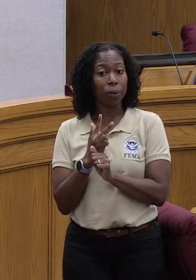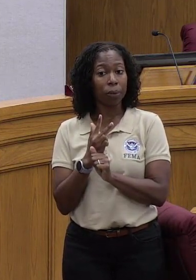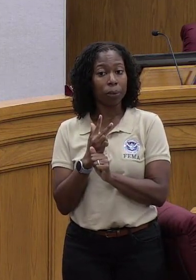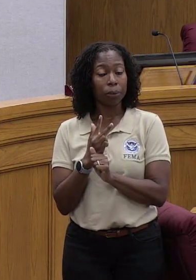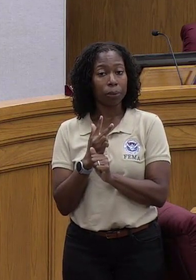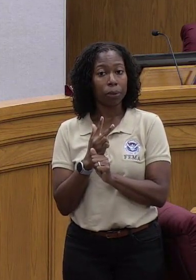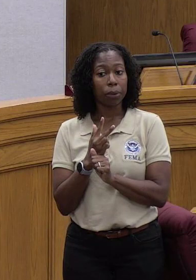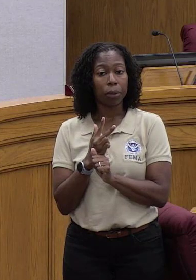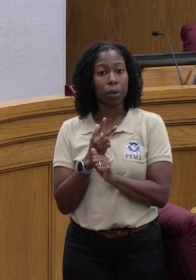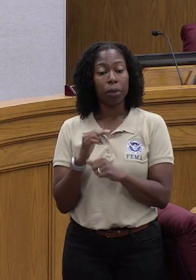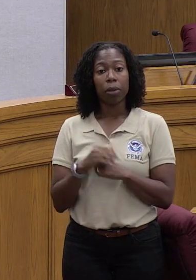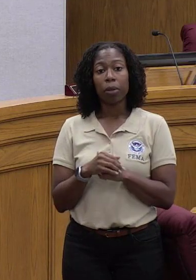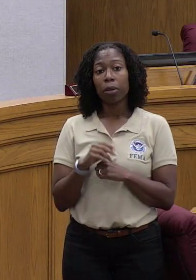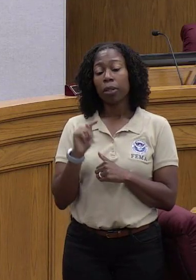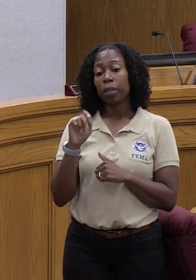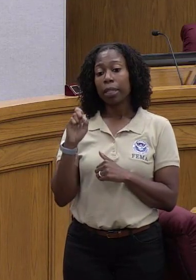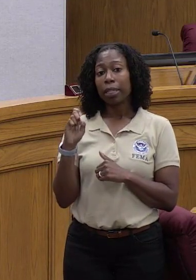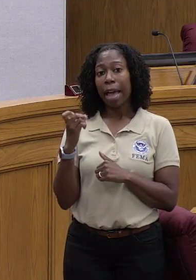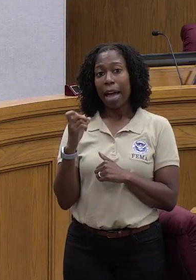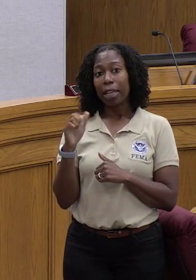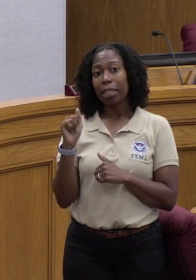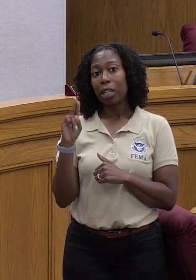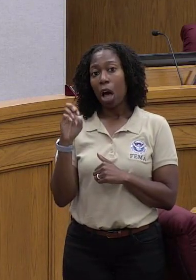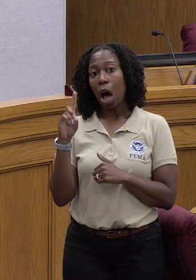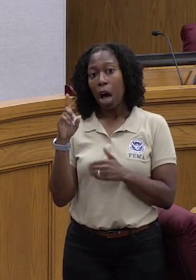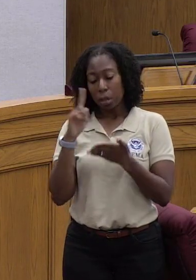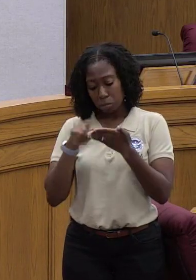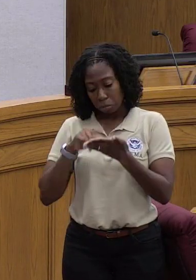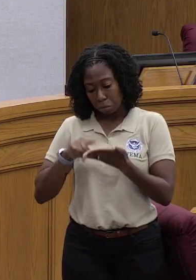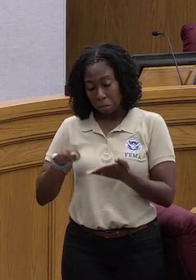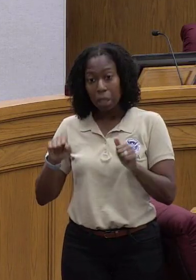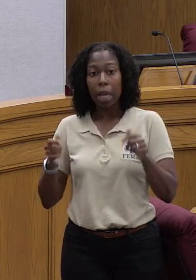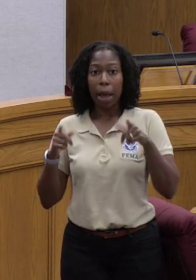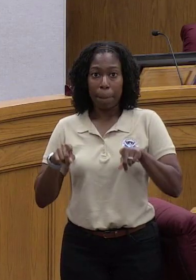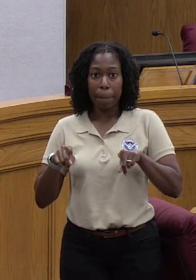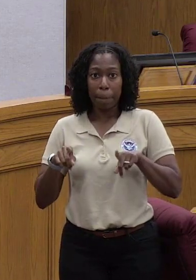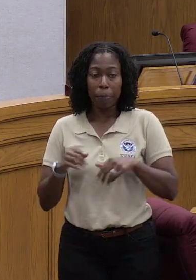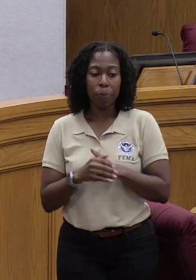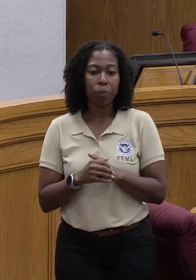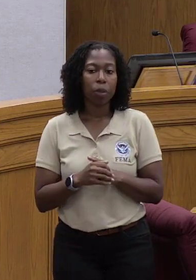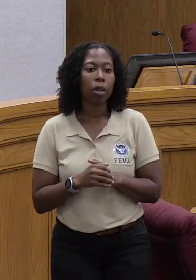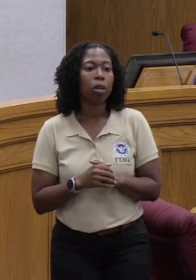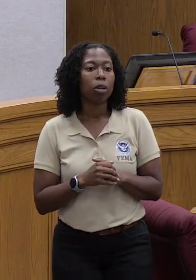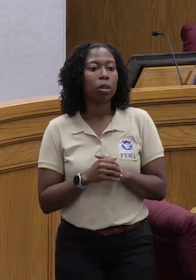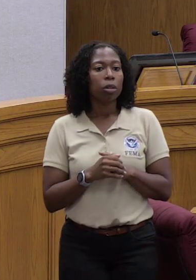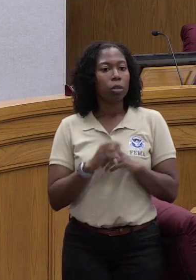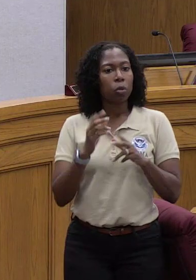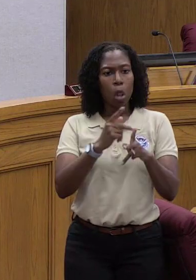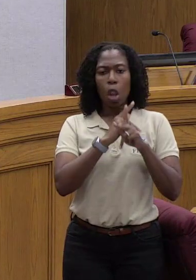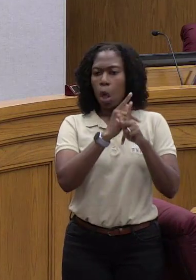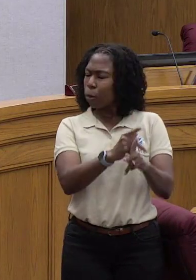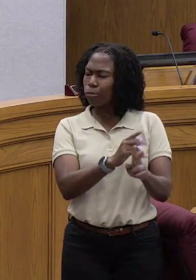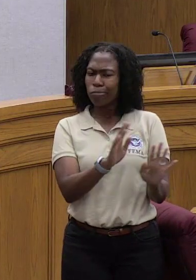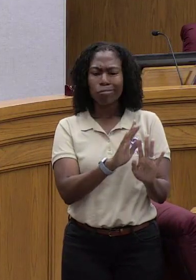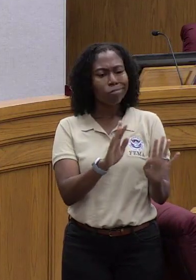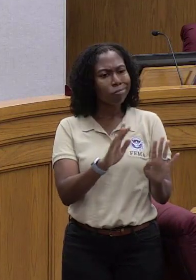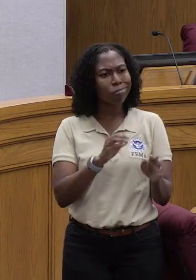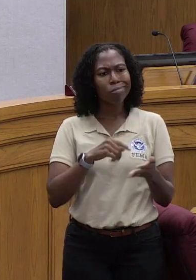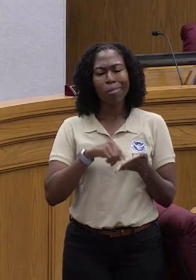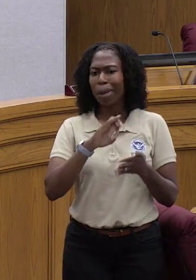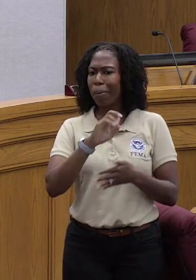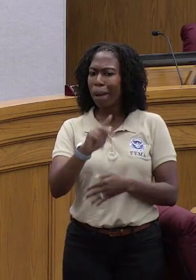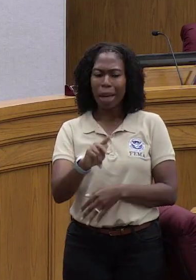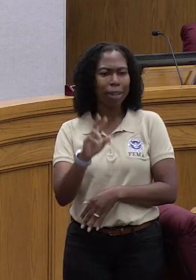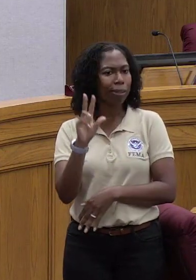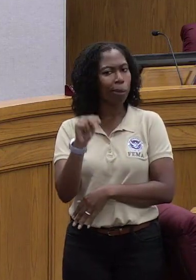audit. But again, it's a grant. It's not taxable and does not need to be repaid to the